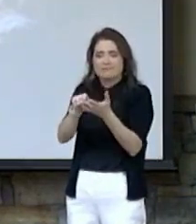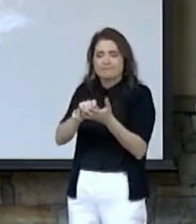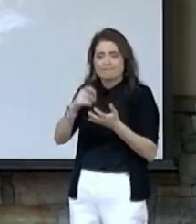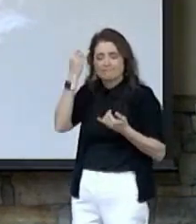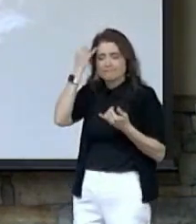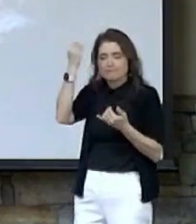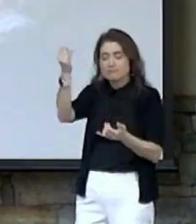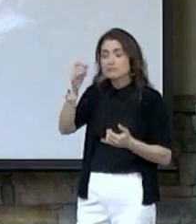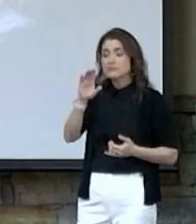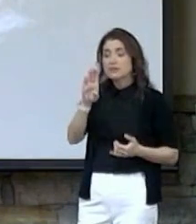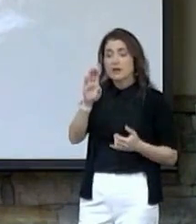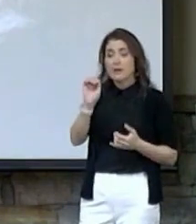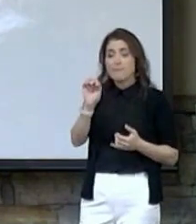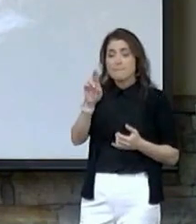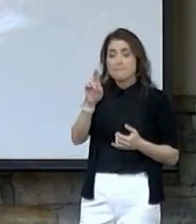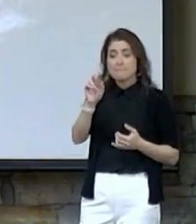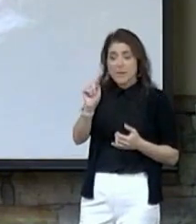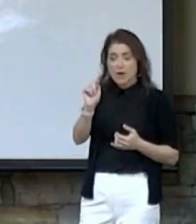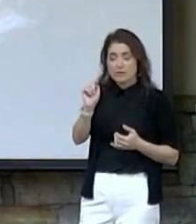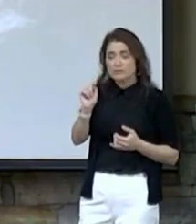Bart Ehrman,